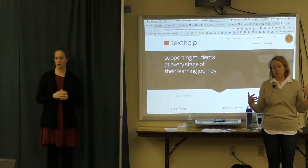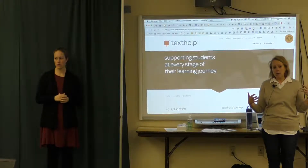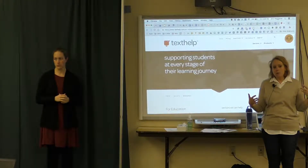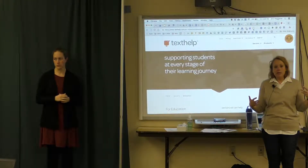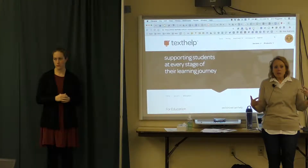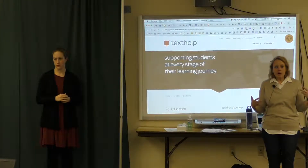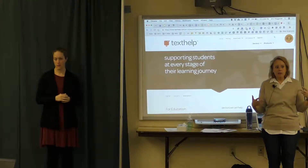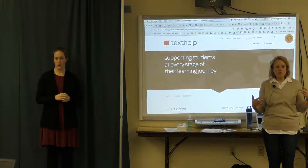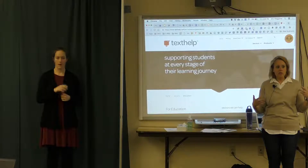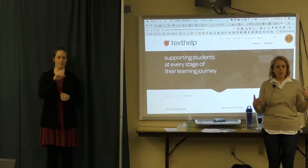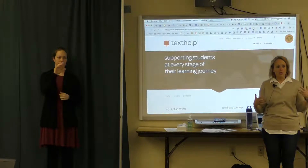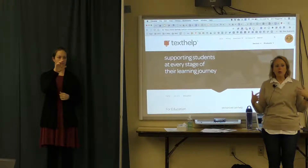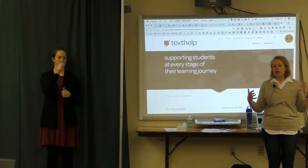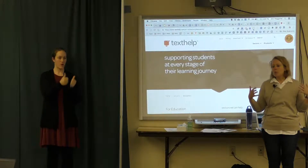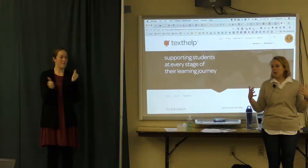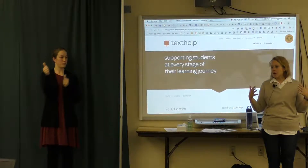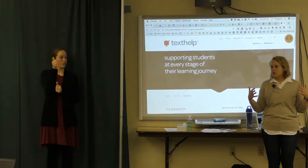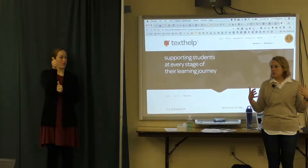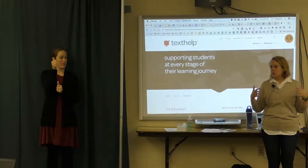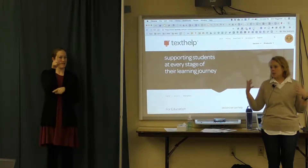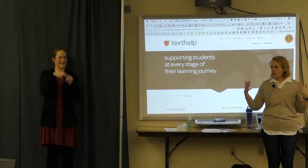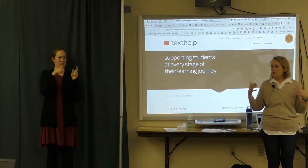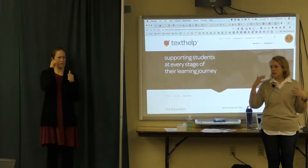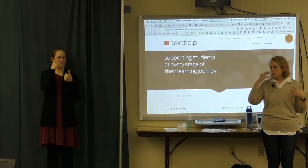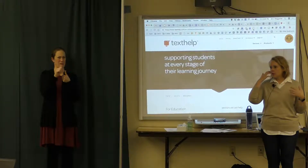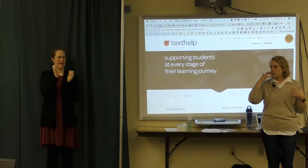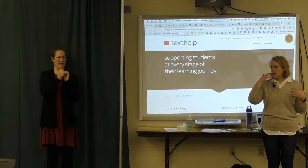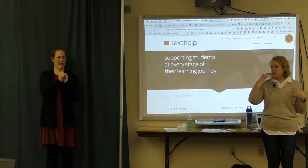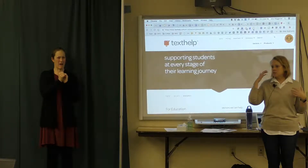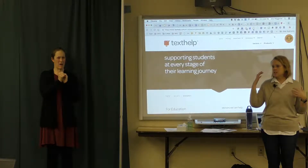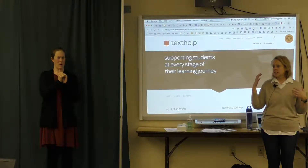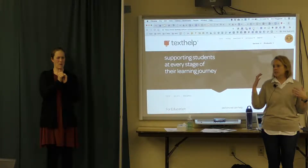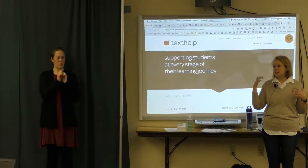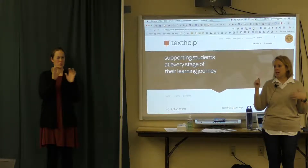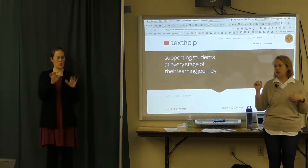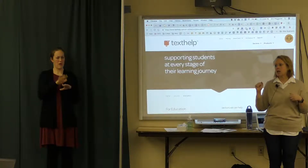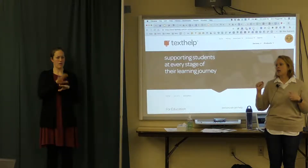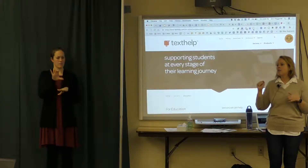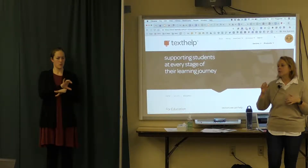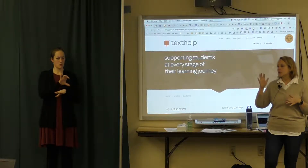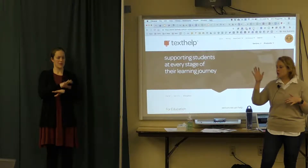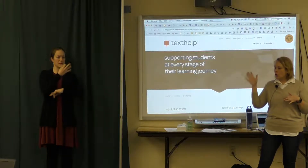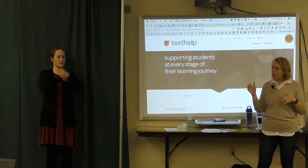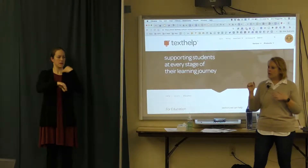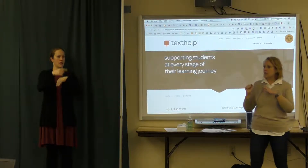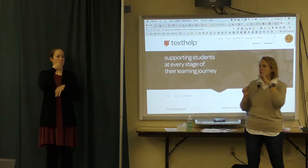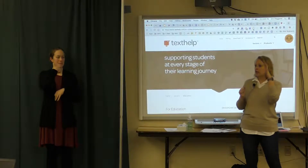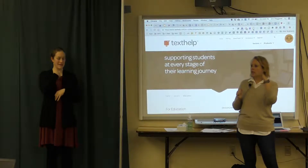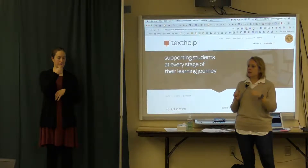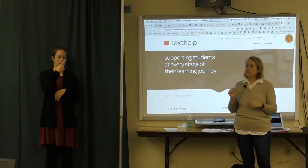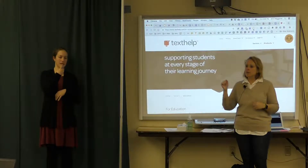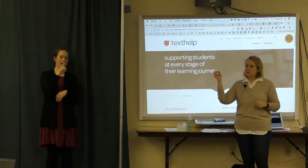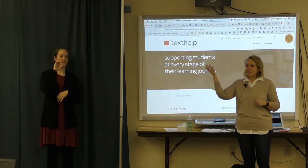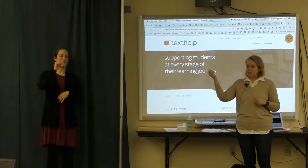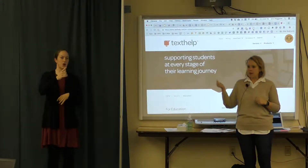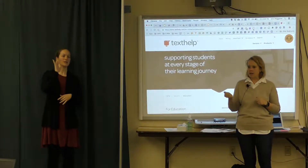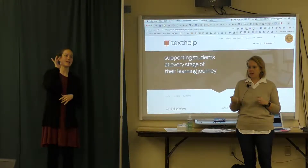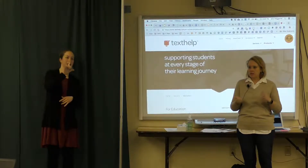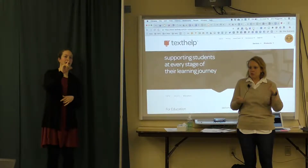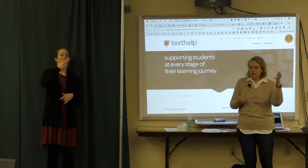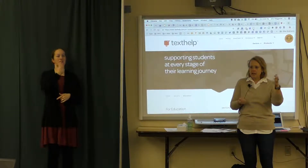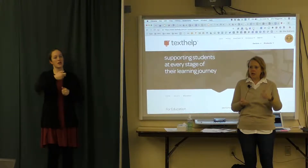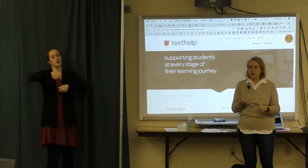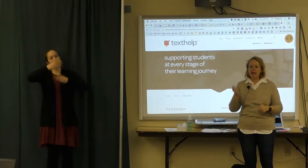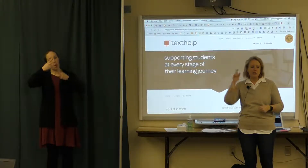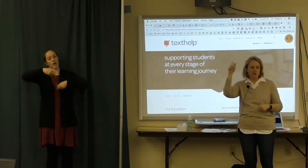like administrators who can't remember how to do something like on the computer. And so instead of me saying, first scroll here, then click here, then look for this button,